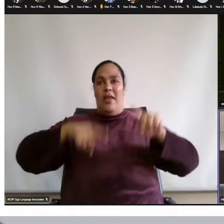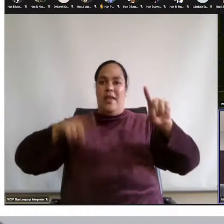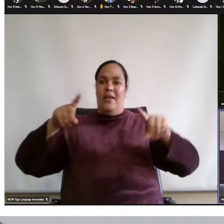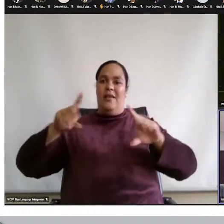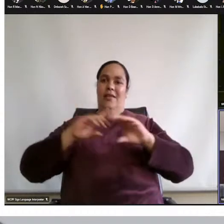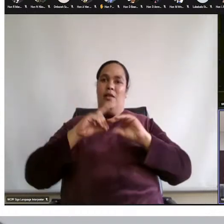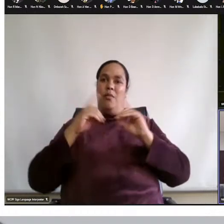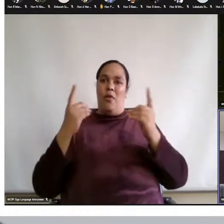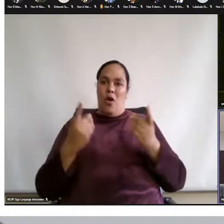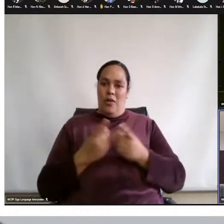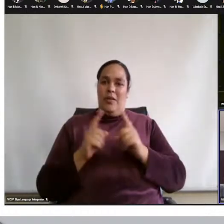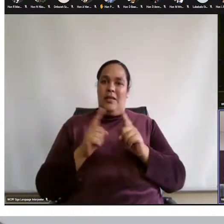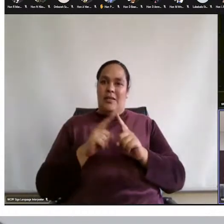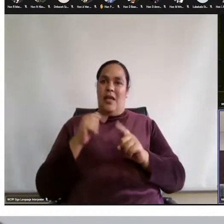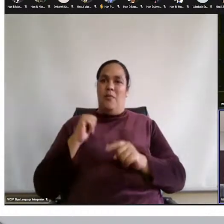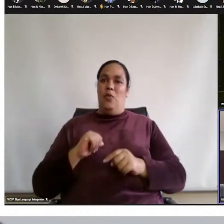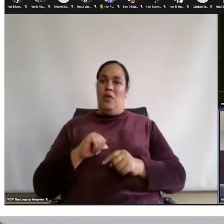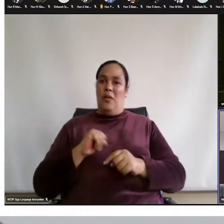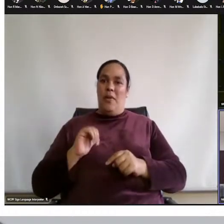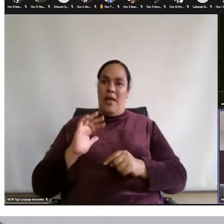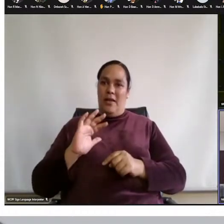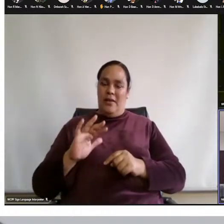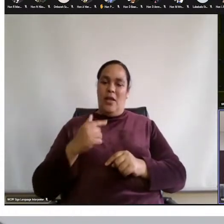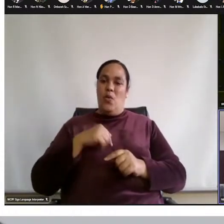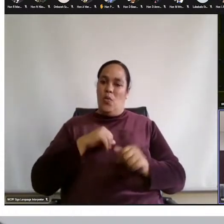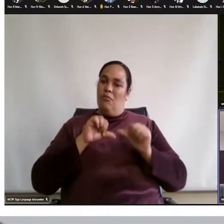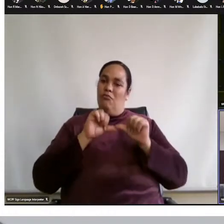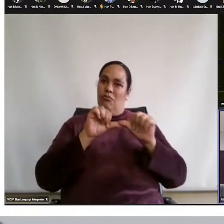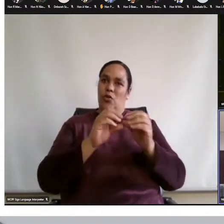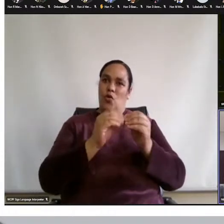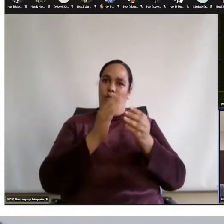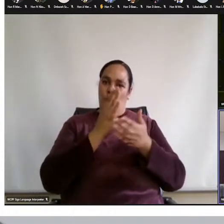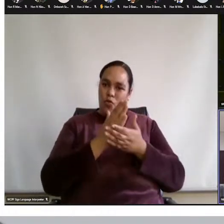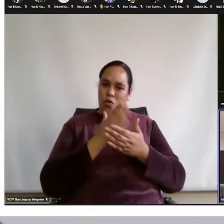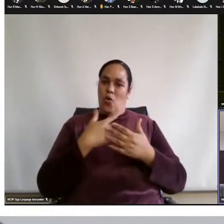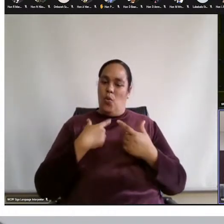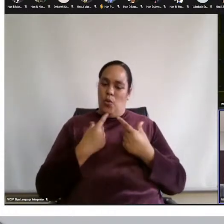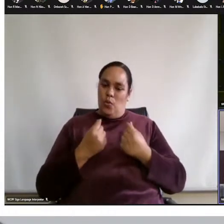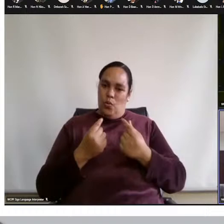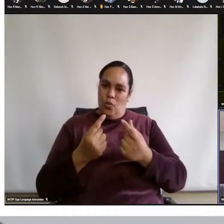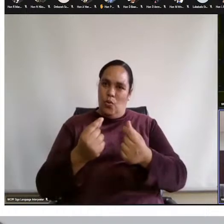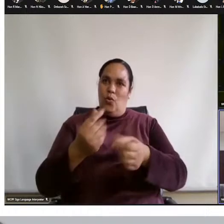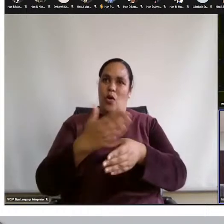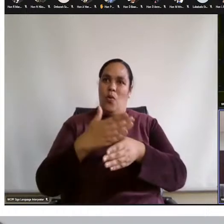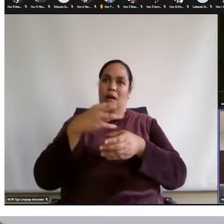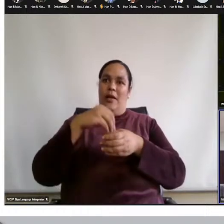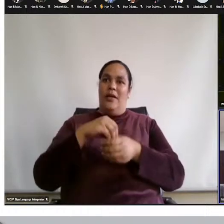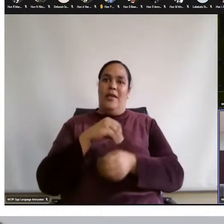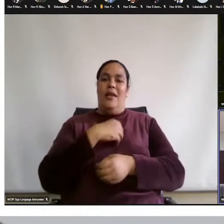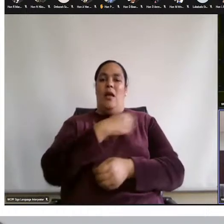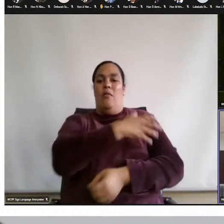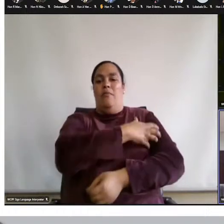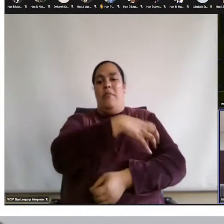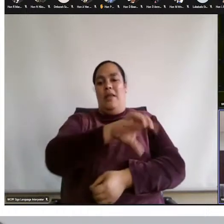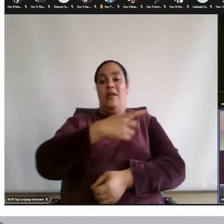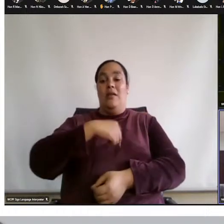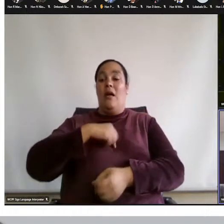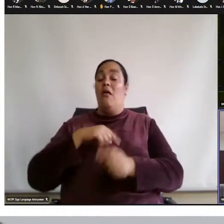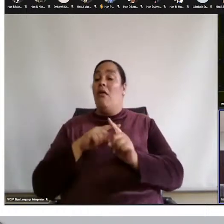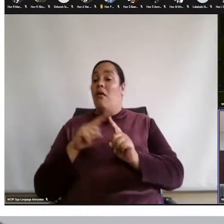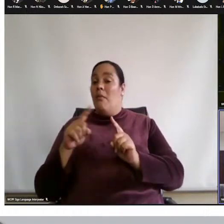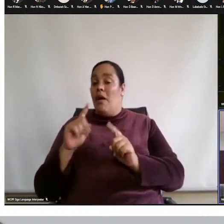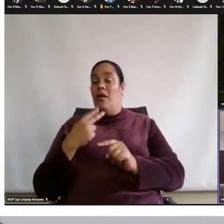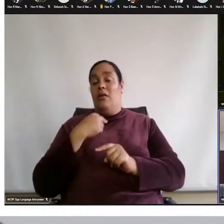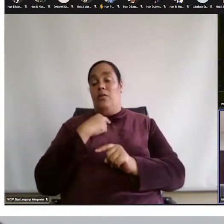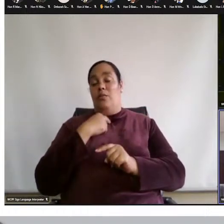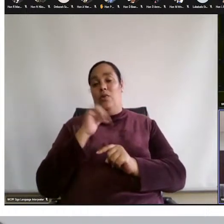departments and the municipalities, we will continue to make sure that we deliver what is within our mandate. But it is disappointing that